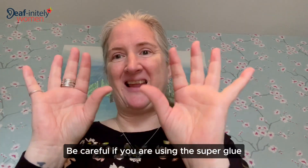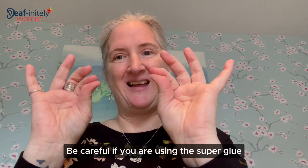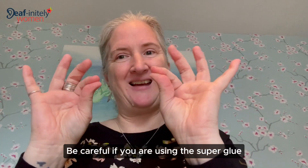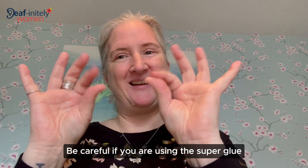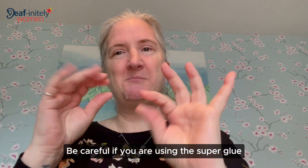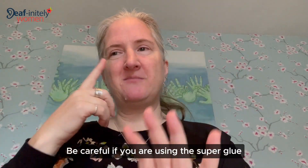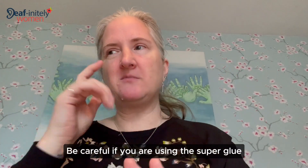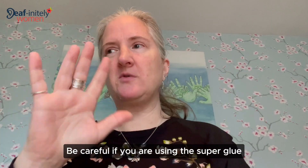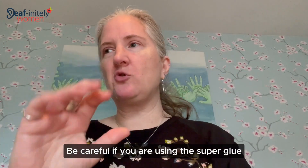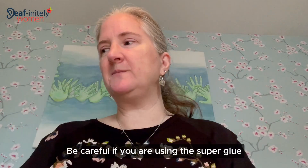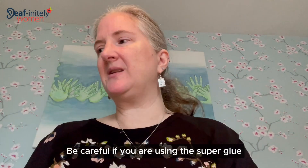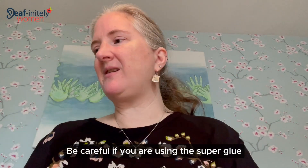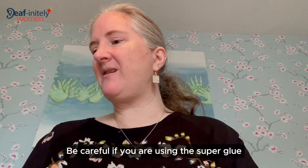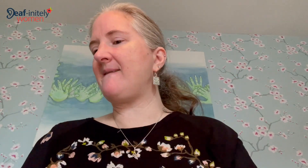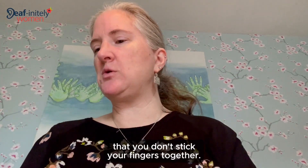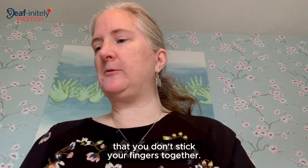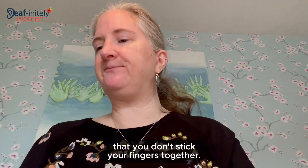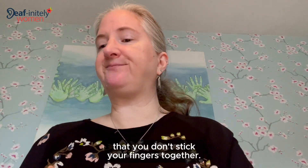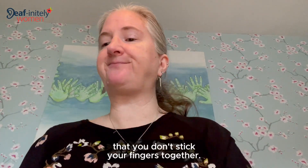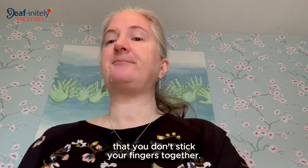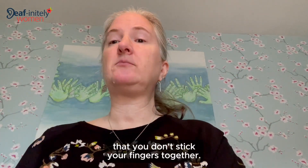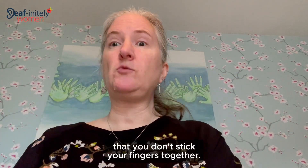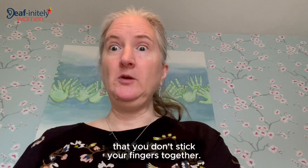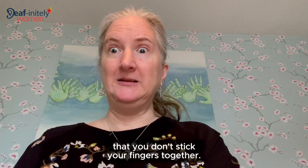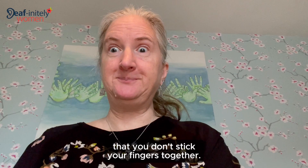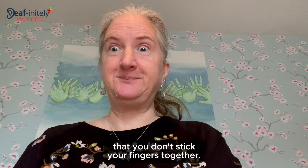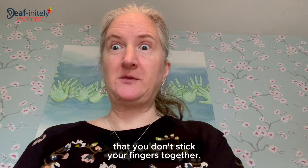if you're using the super glue that you don't stick your fingers together.